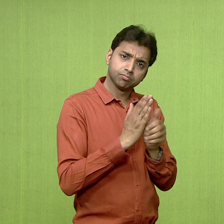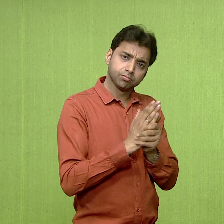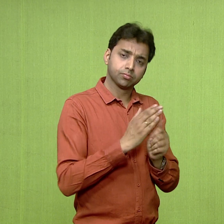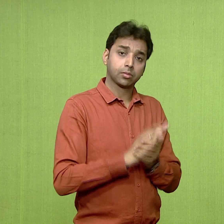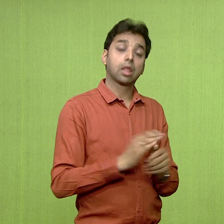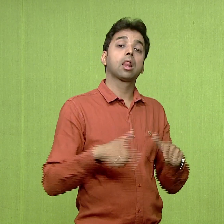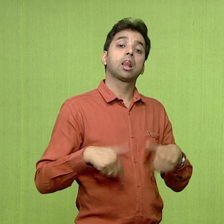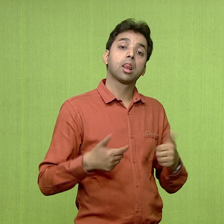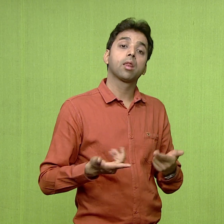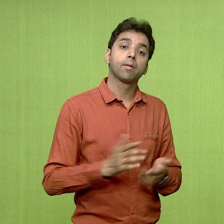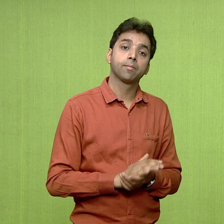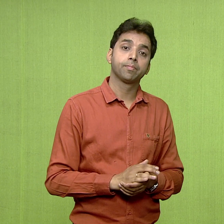like horse riding,